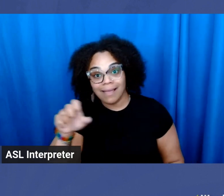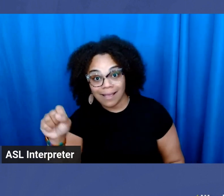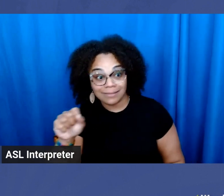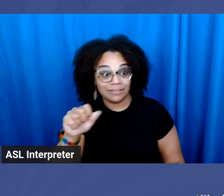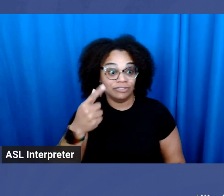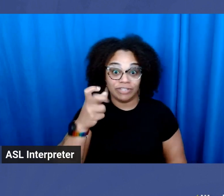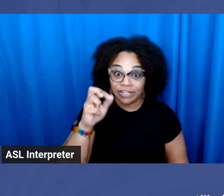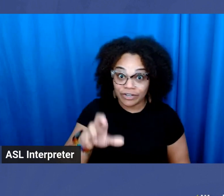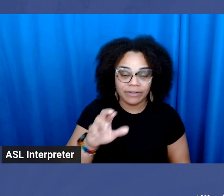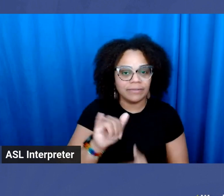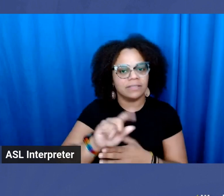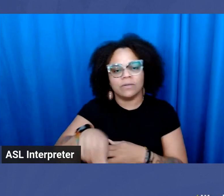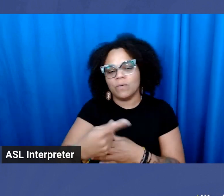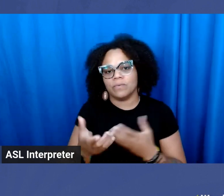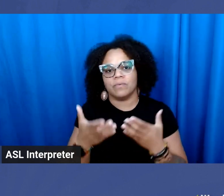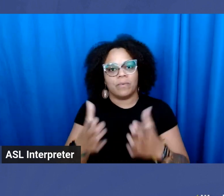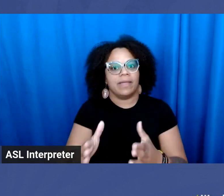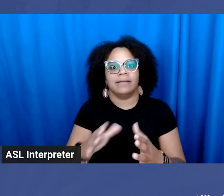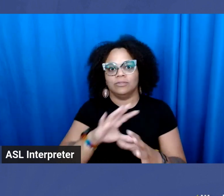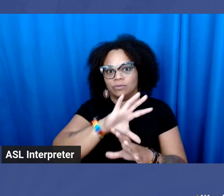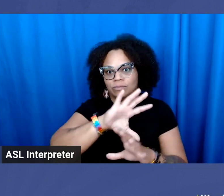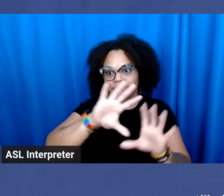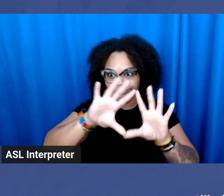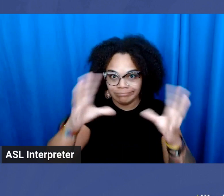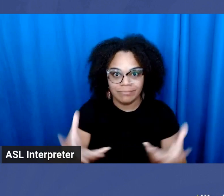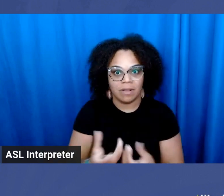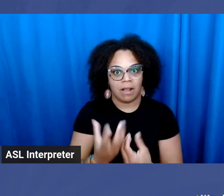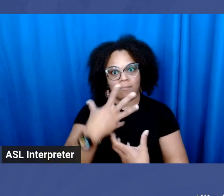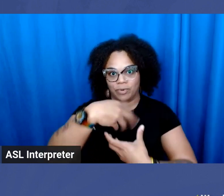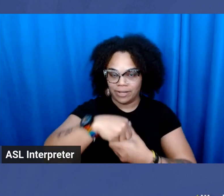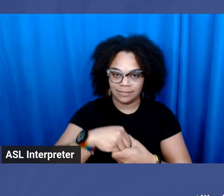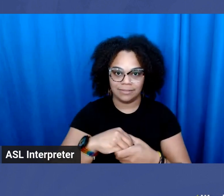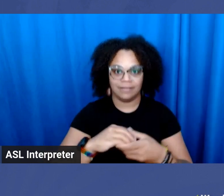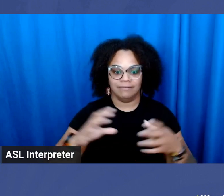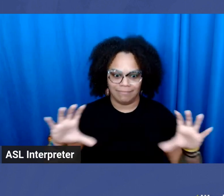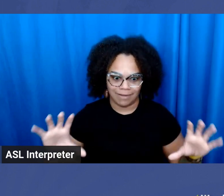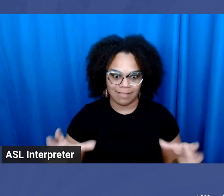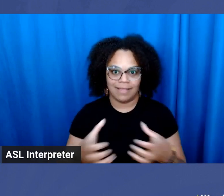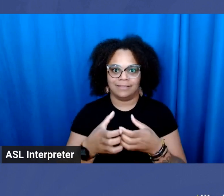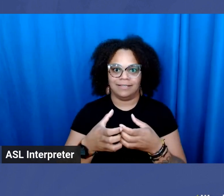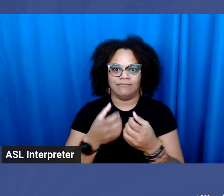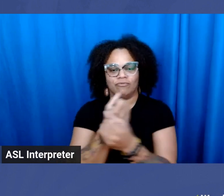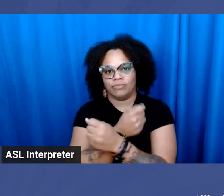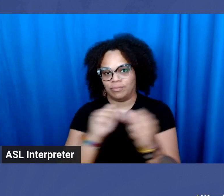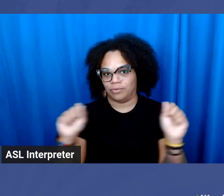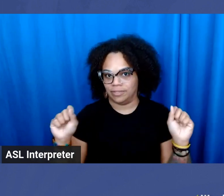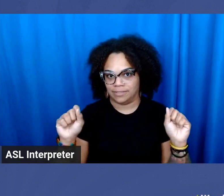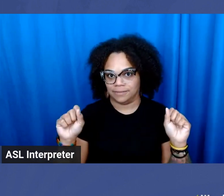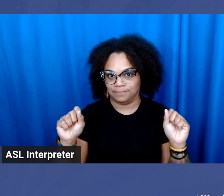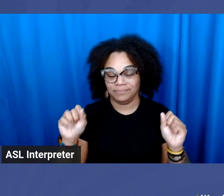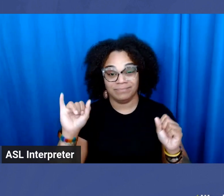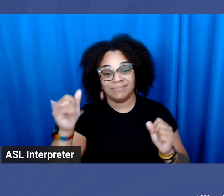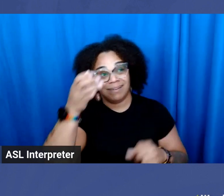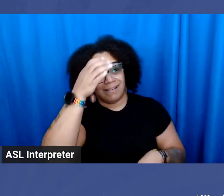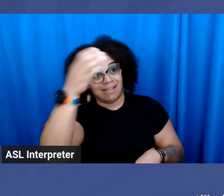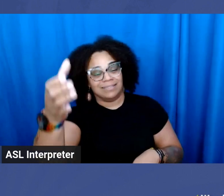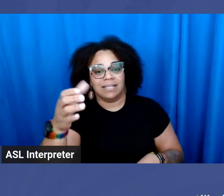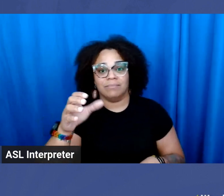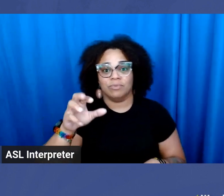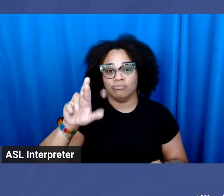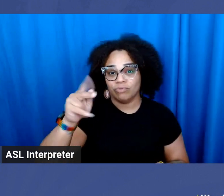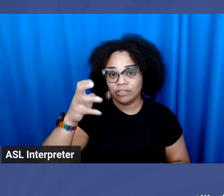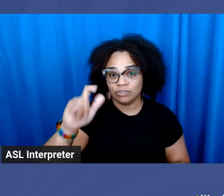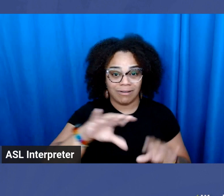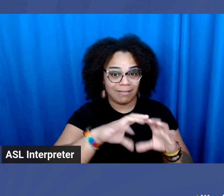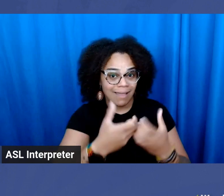only avenue towards a comprehensive collective liberation. The conflated oppression of racialized, classed, and gendered groups